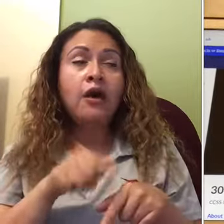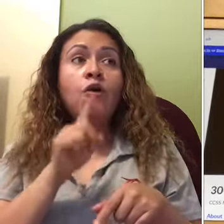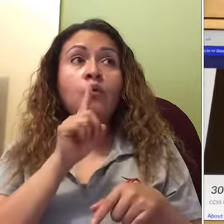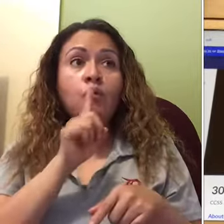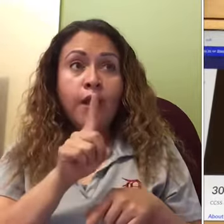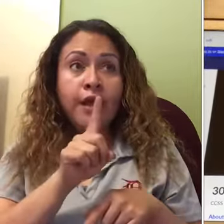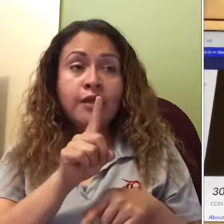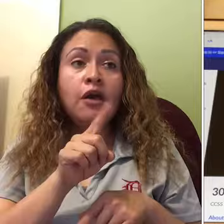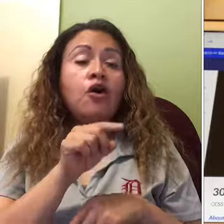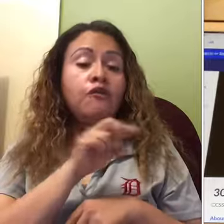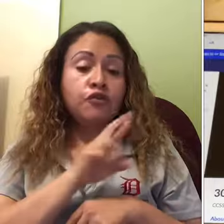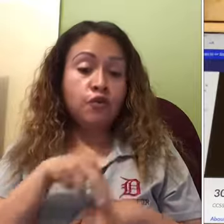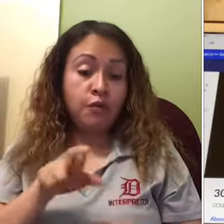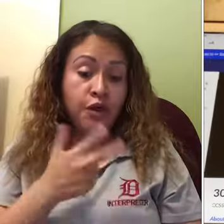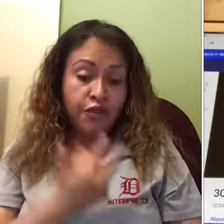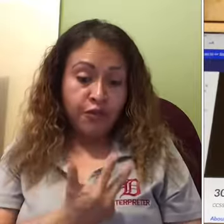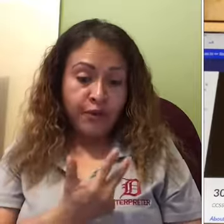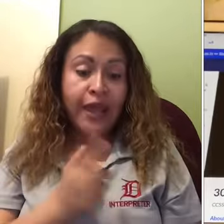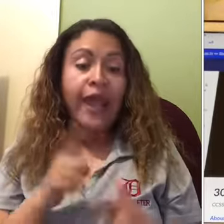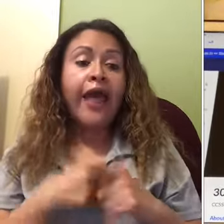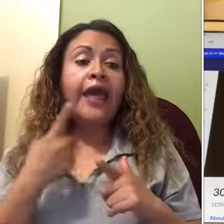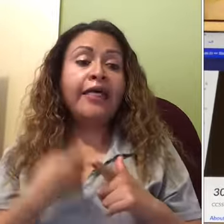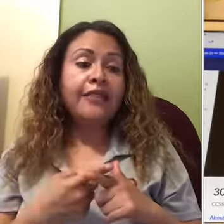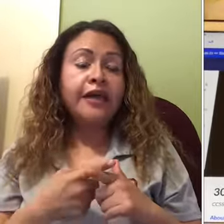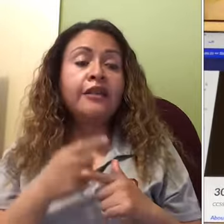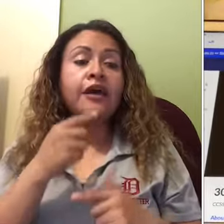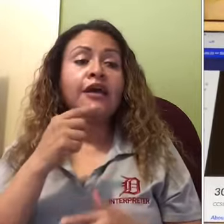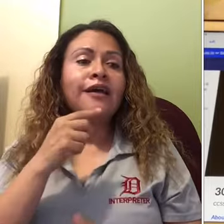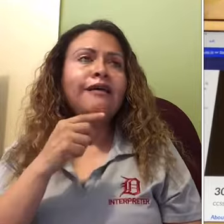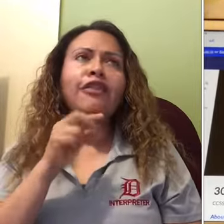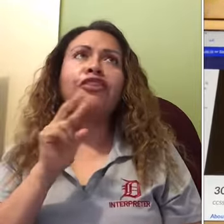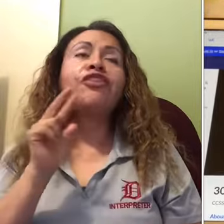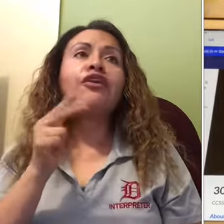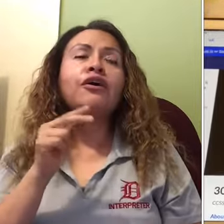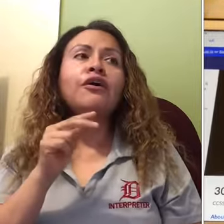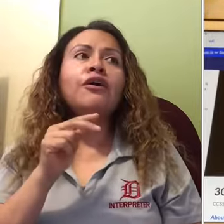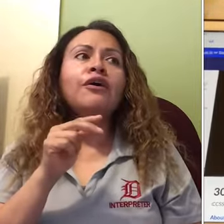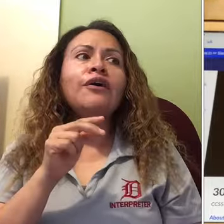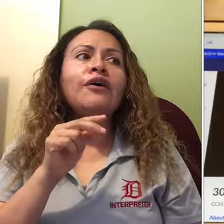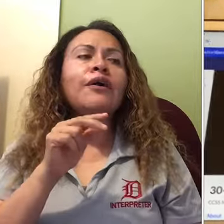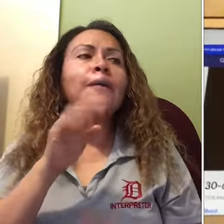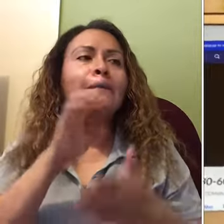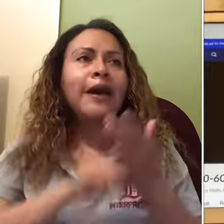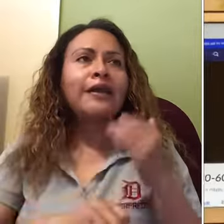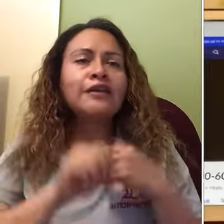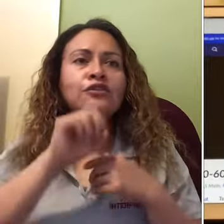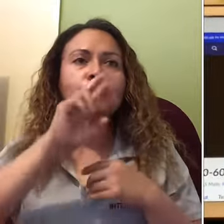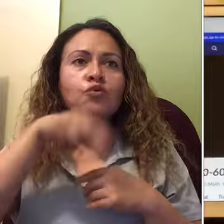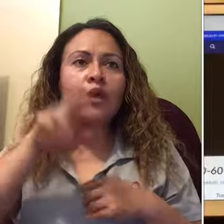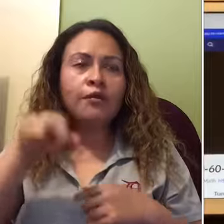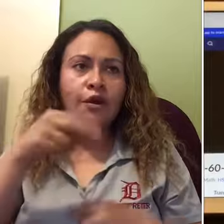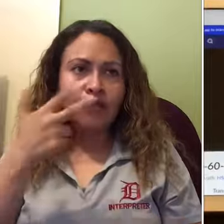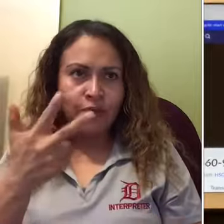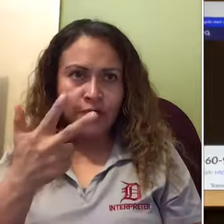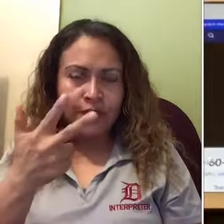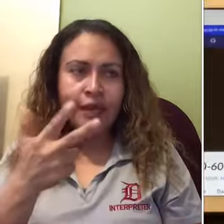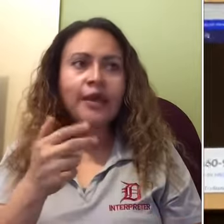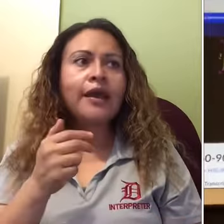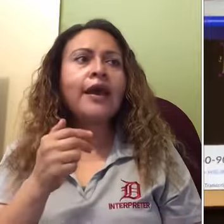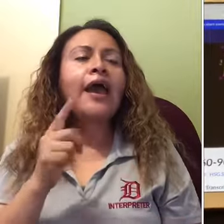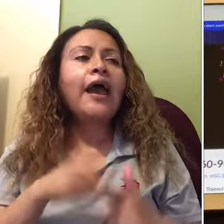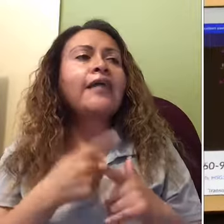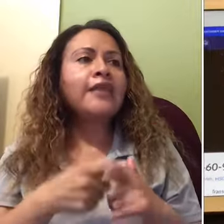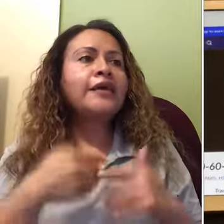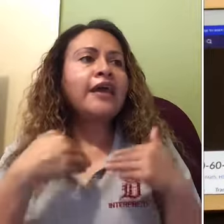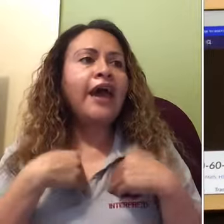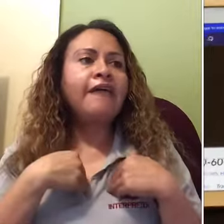over the square root of 3. 2 square root of thirds, I should say. 2 over the square root of 3 minus 1 over the square root of 3 is 1 over the square root of 3. And then you